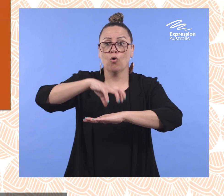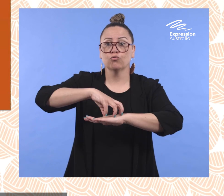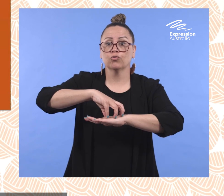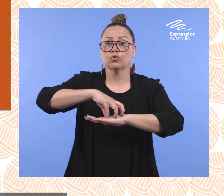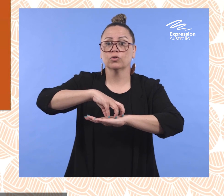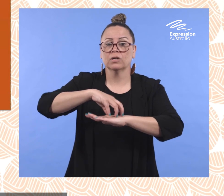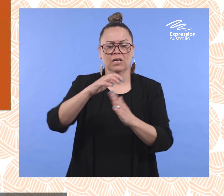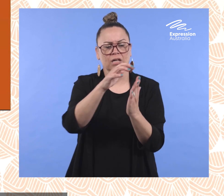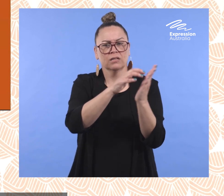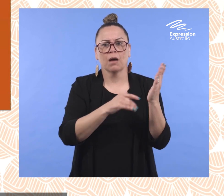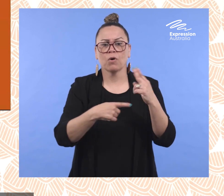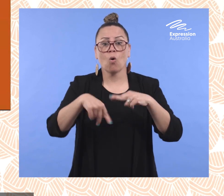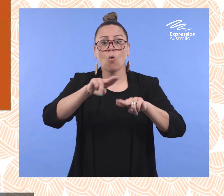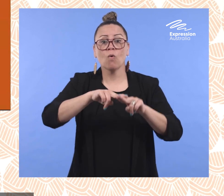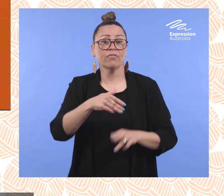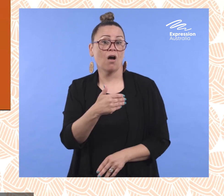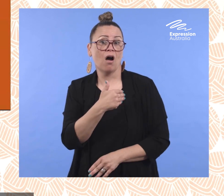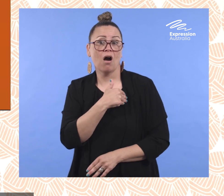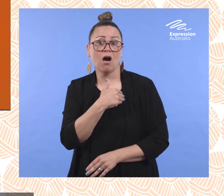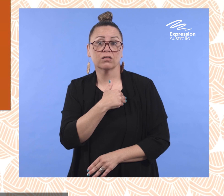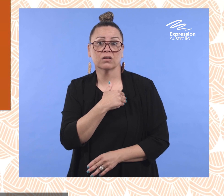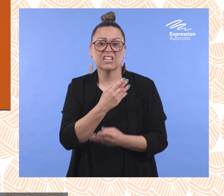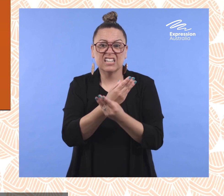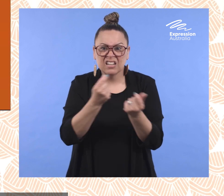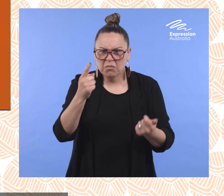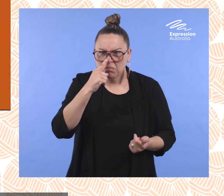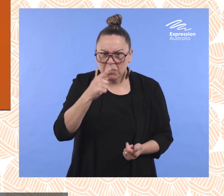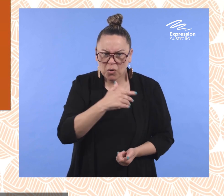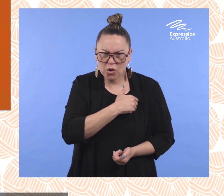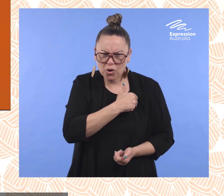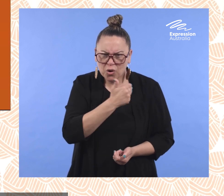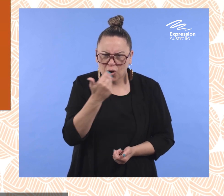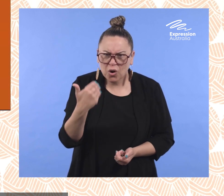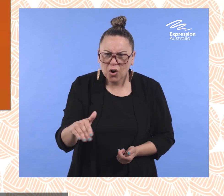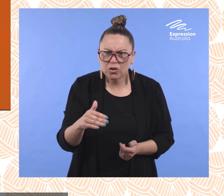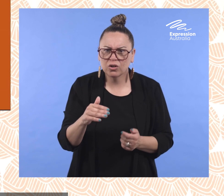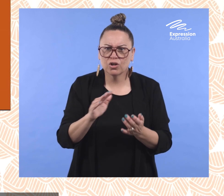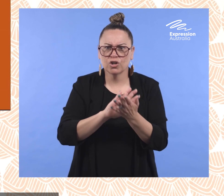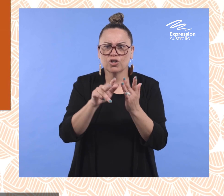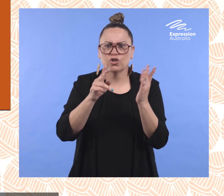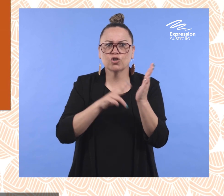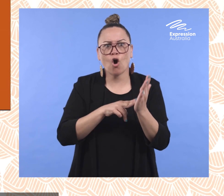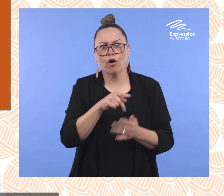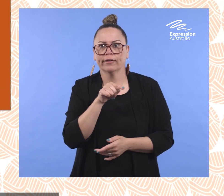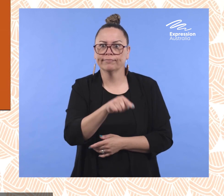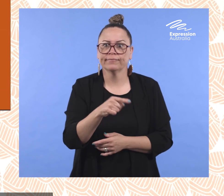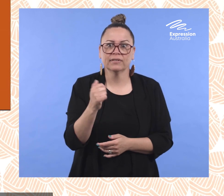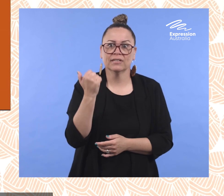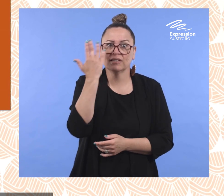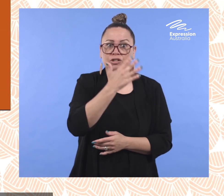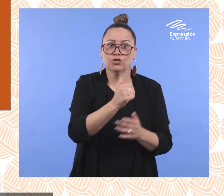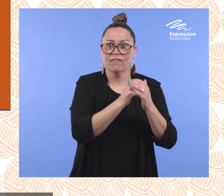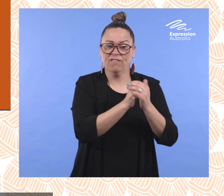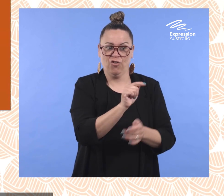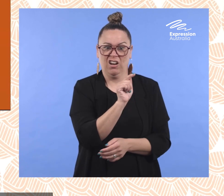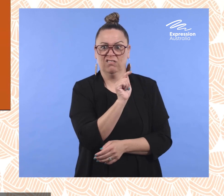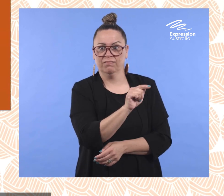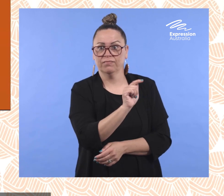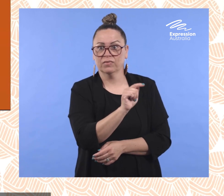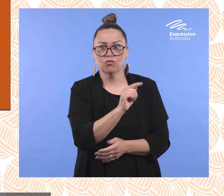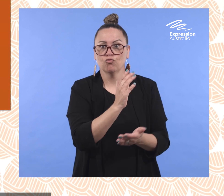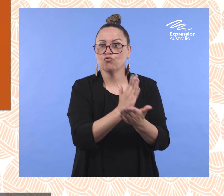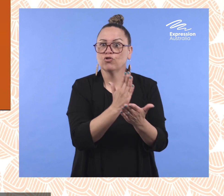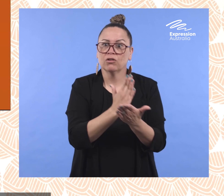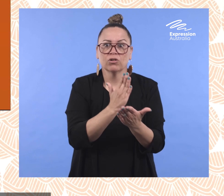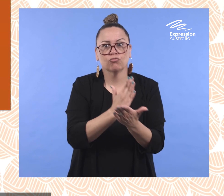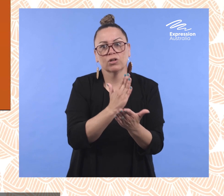heart. Yeah, some people are finding it very hurtful. Eddie's experiences. Some of his Indigenous friends are finding it